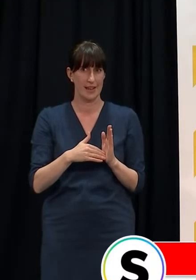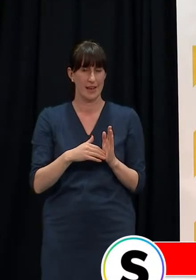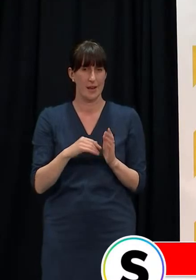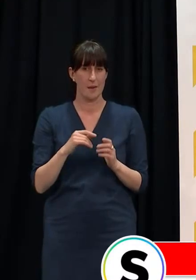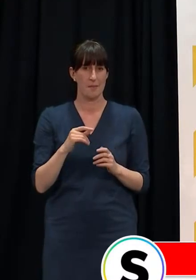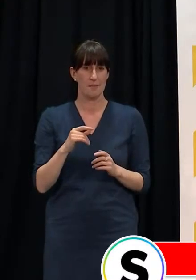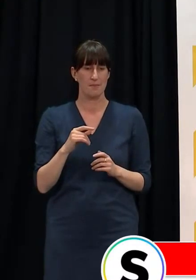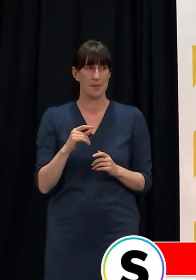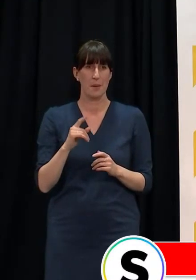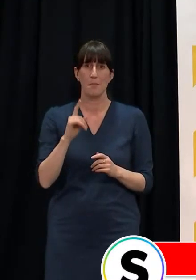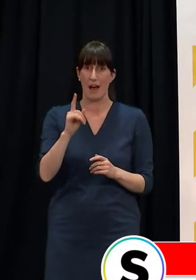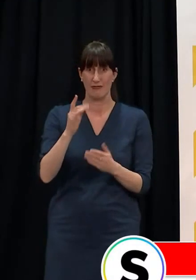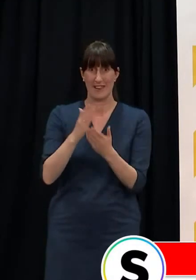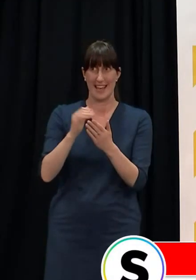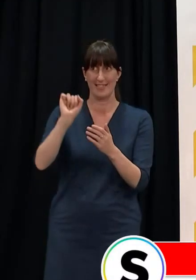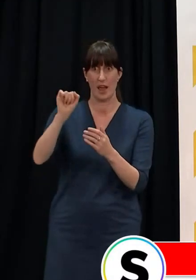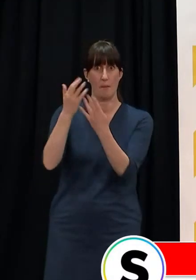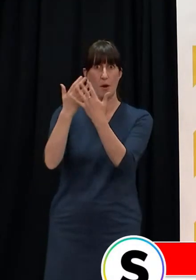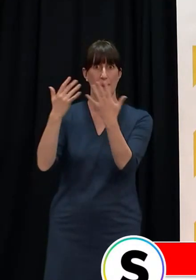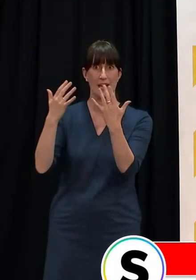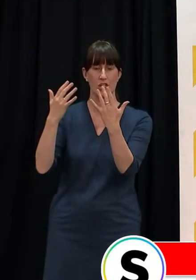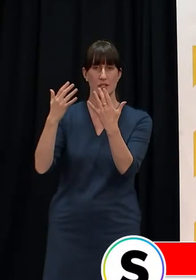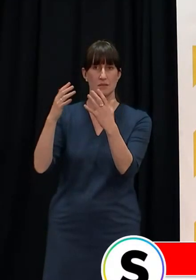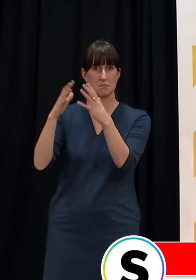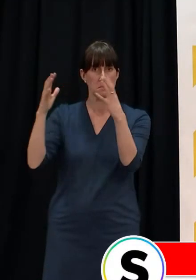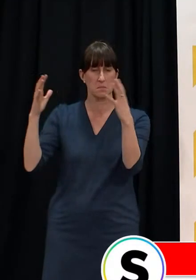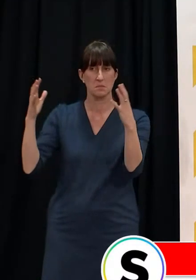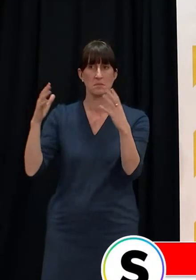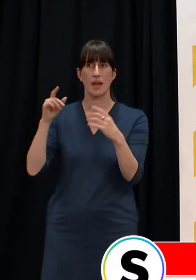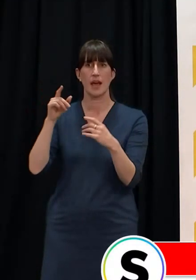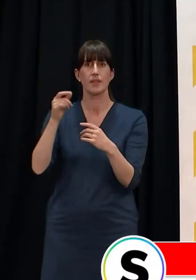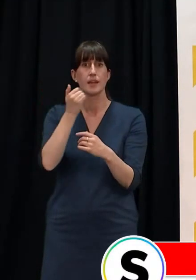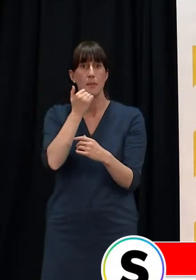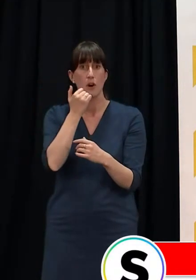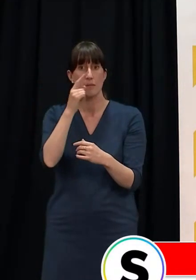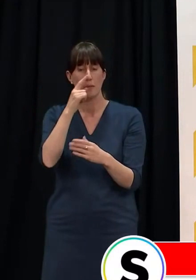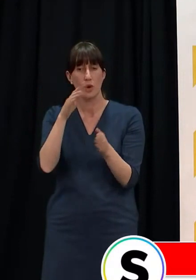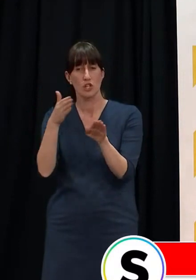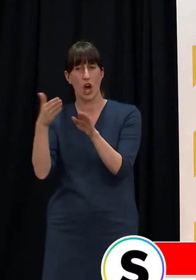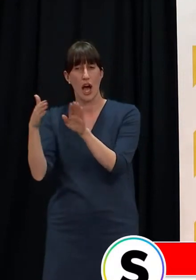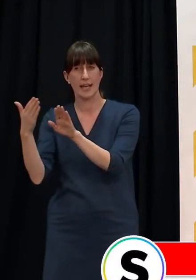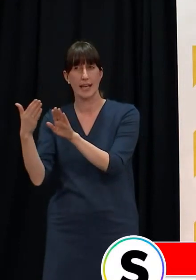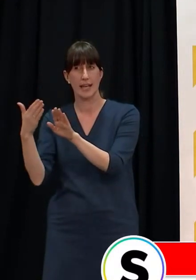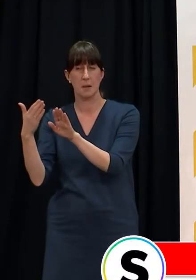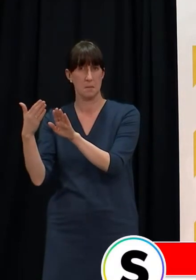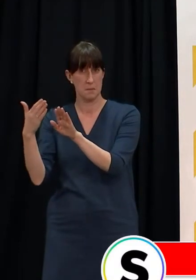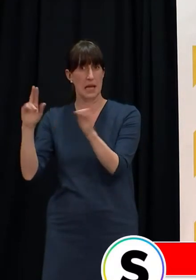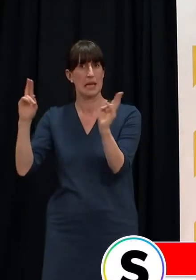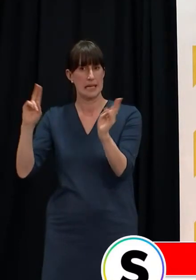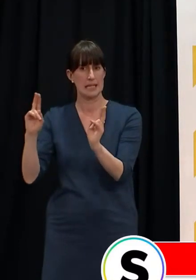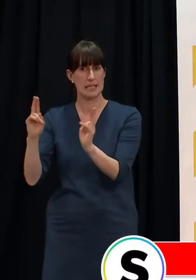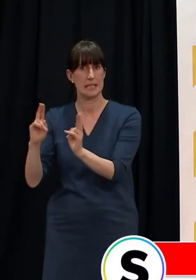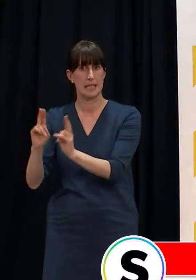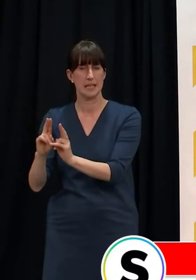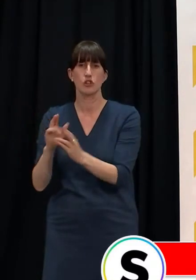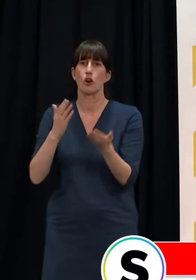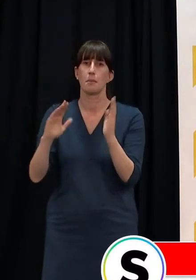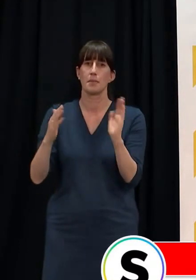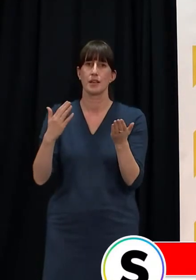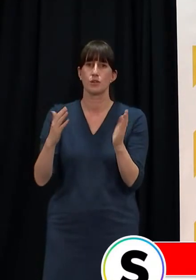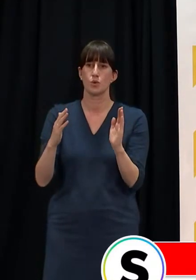of proportionately a much smaller number of deaths, more around the equivalent of 10 a day here, compared with the outbreak they